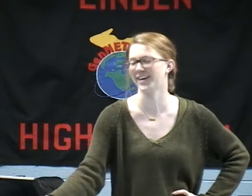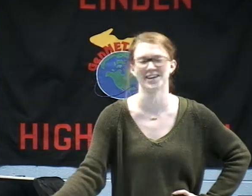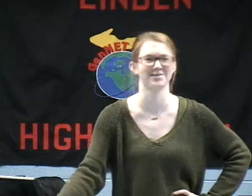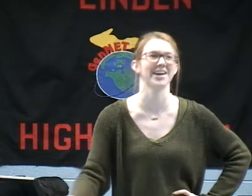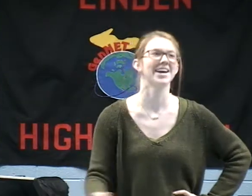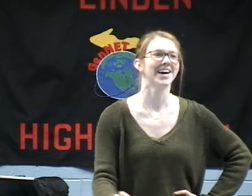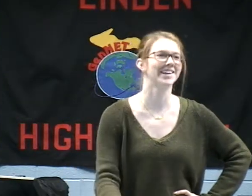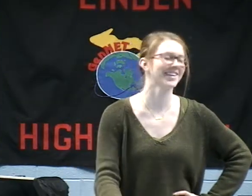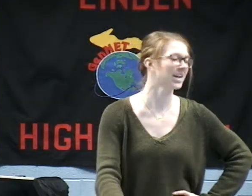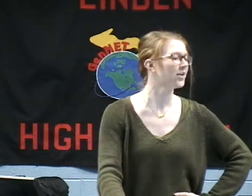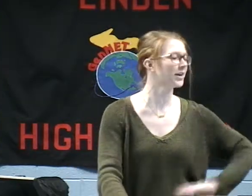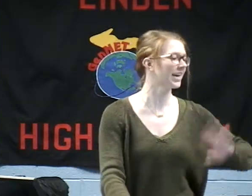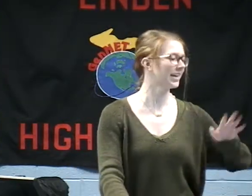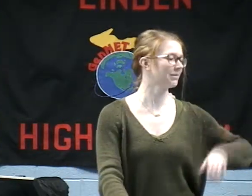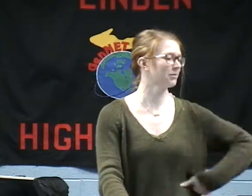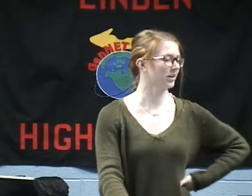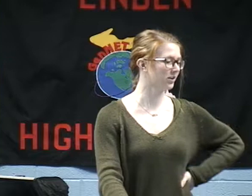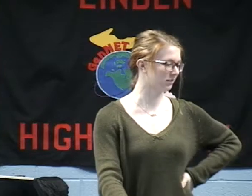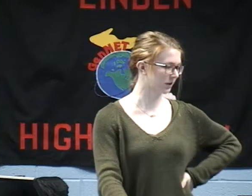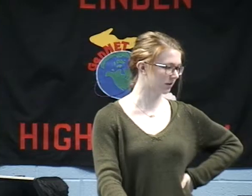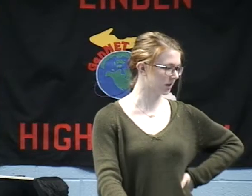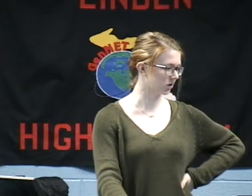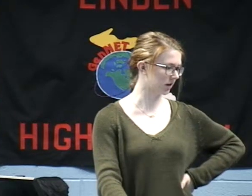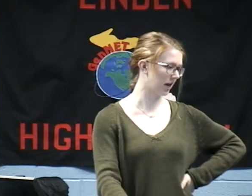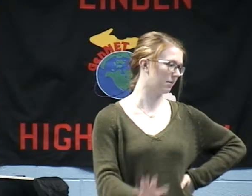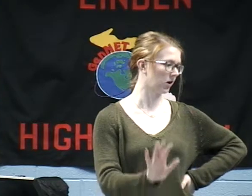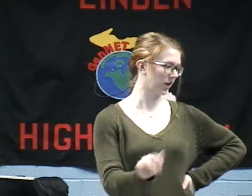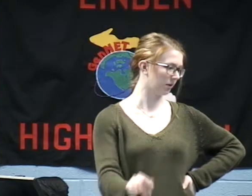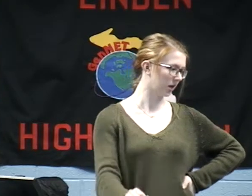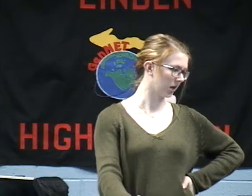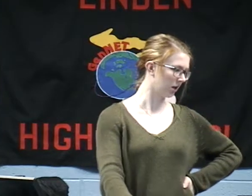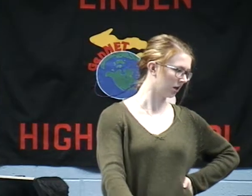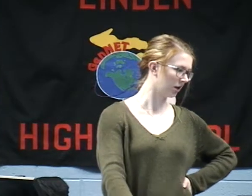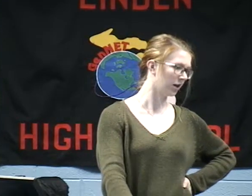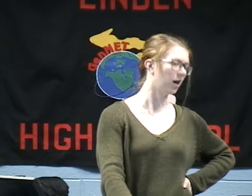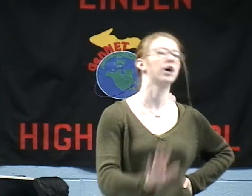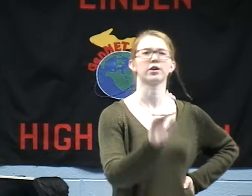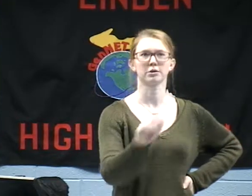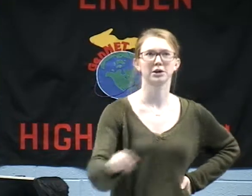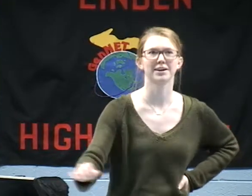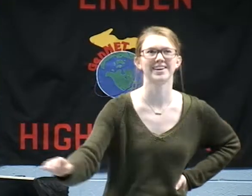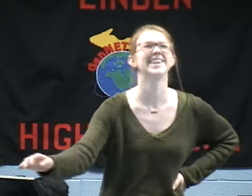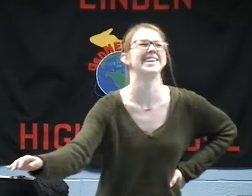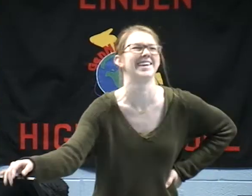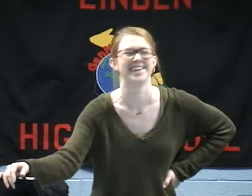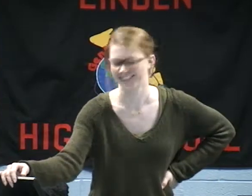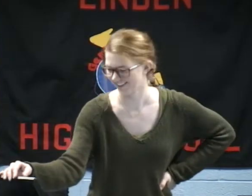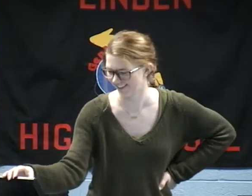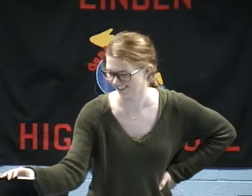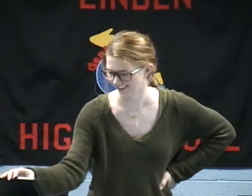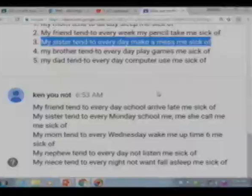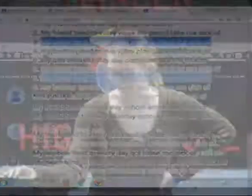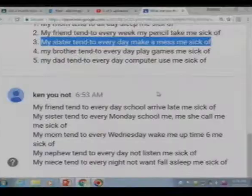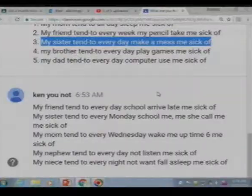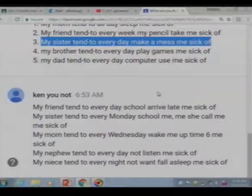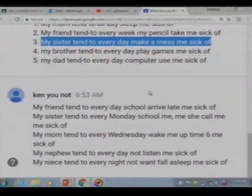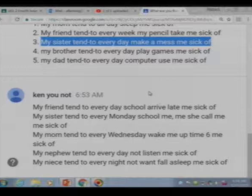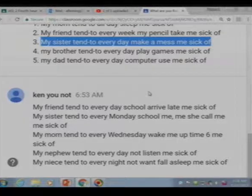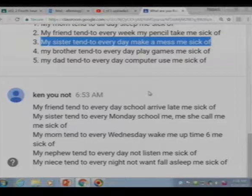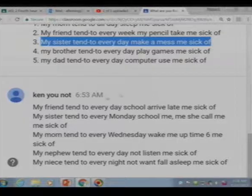You hear me? I said, wait, Kenny, let me read yours first. Make sure they're not about anybody. Okay, we're good.